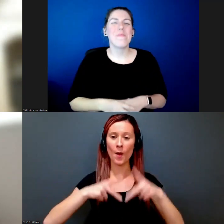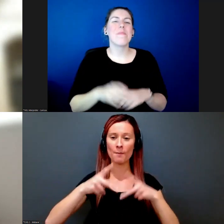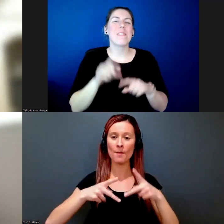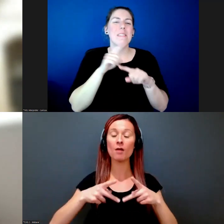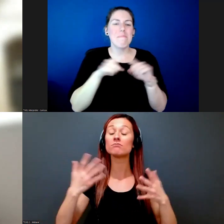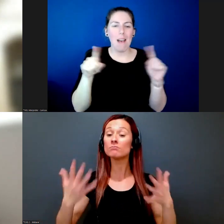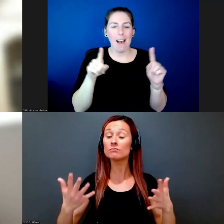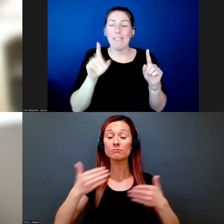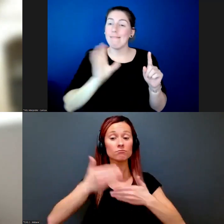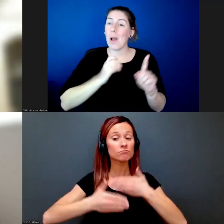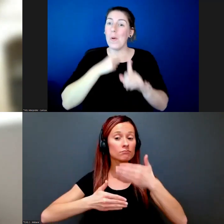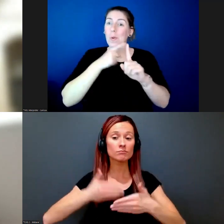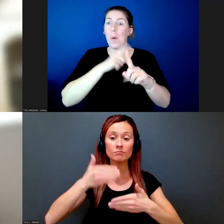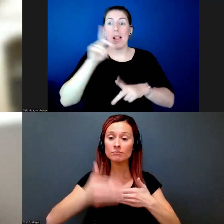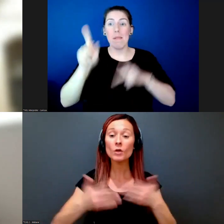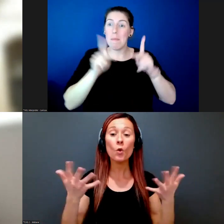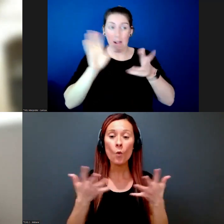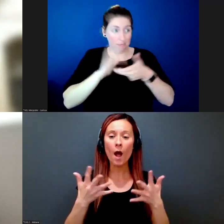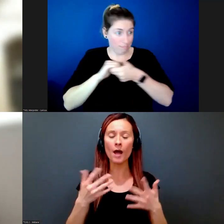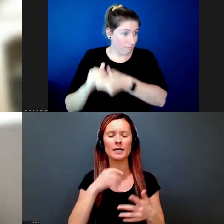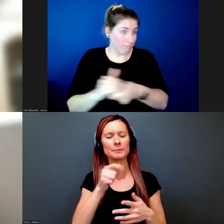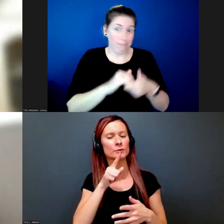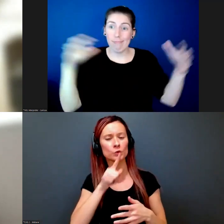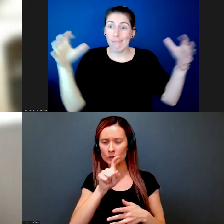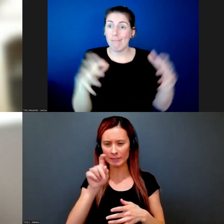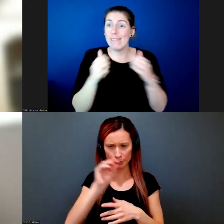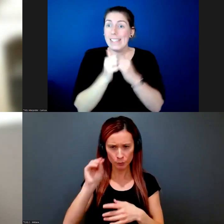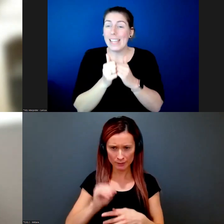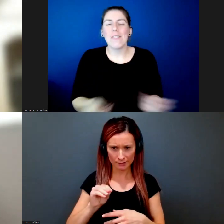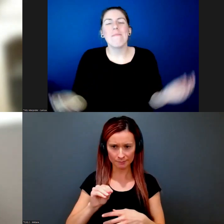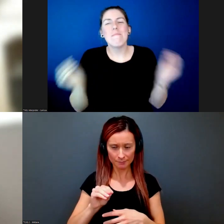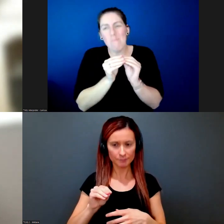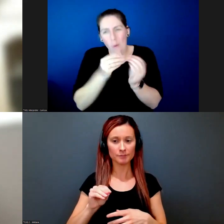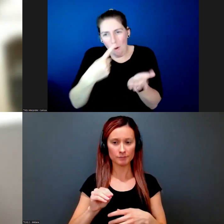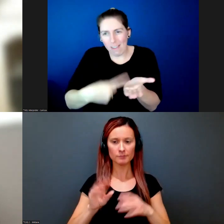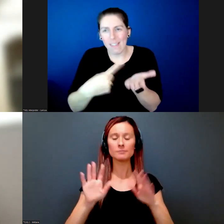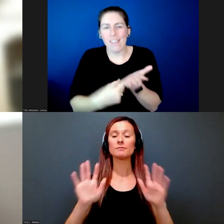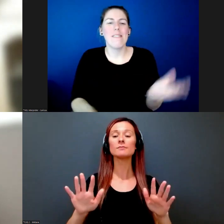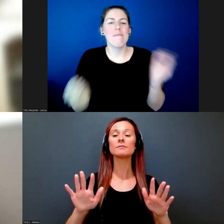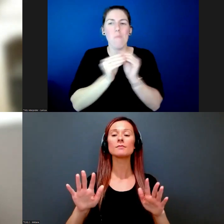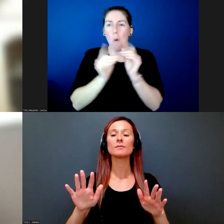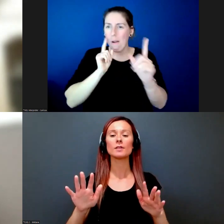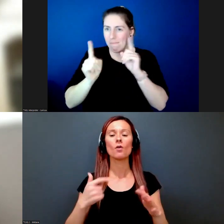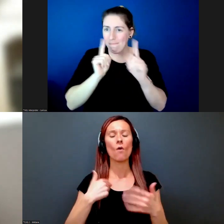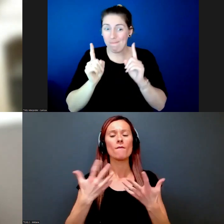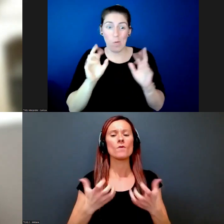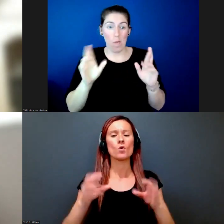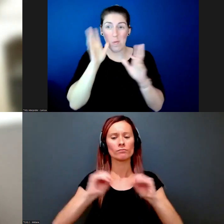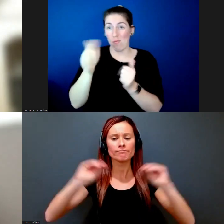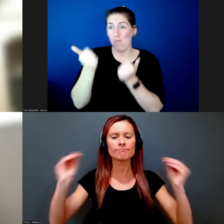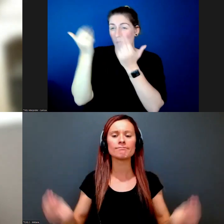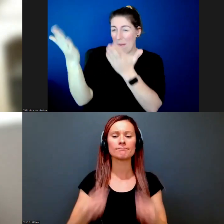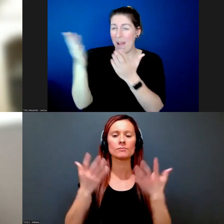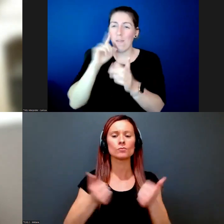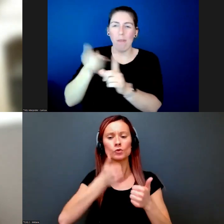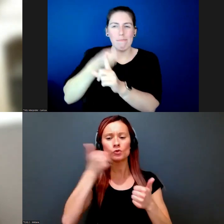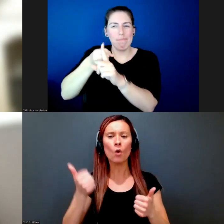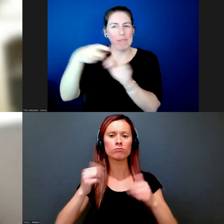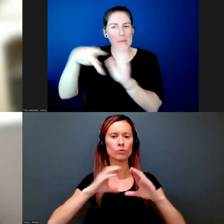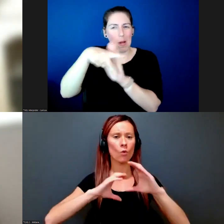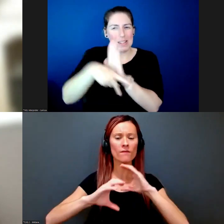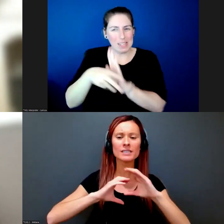and have more conversation and see if we can make some recommendations to impact policy. And